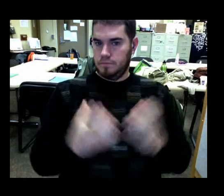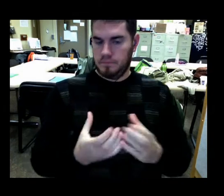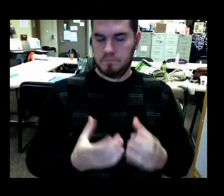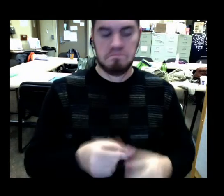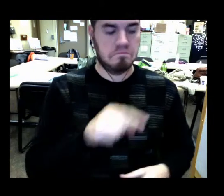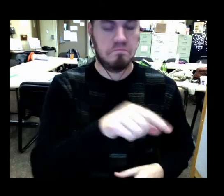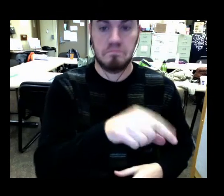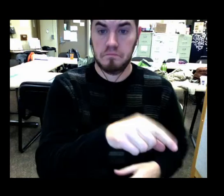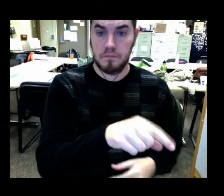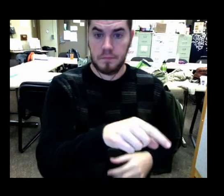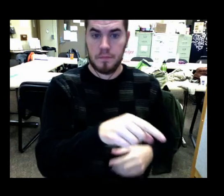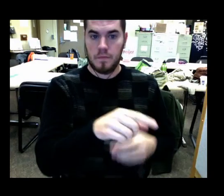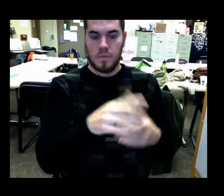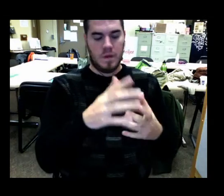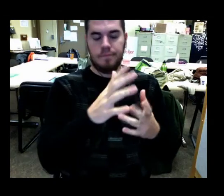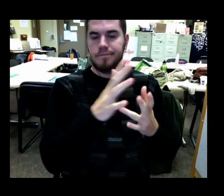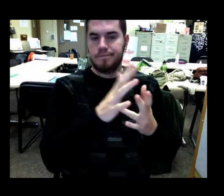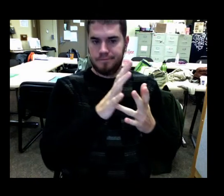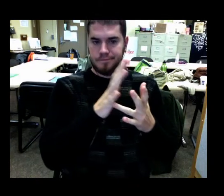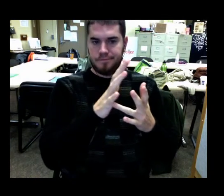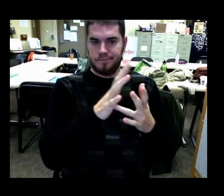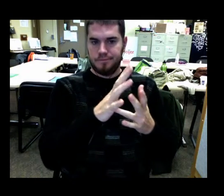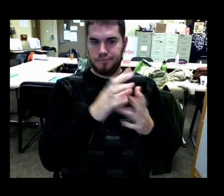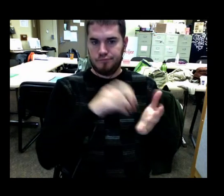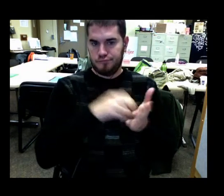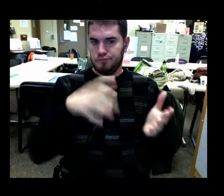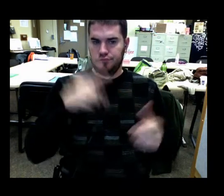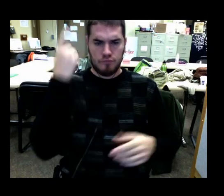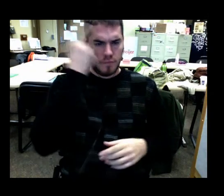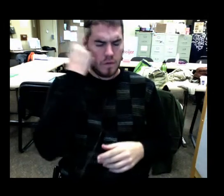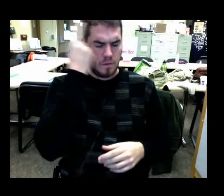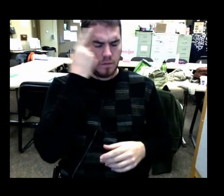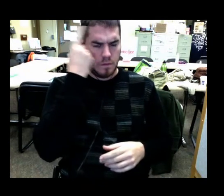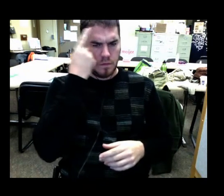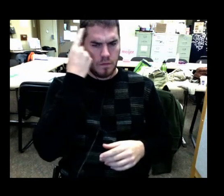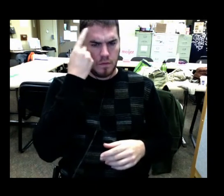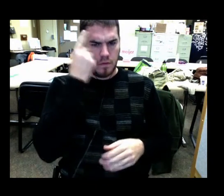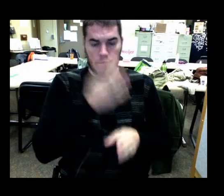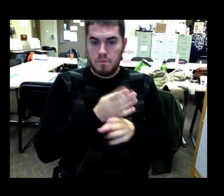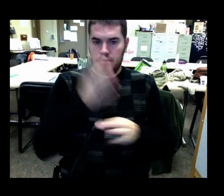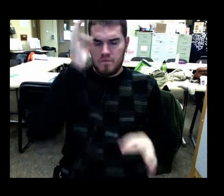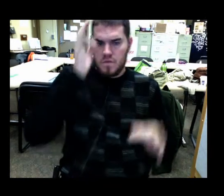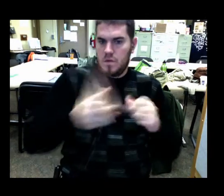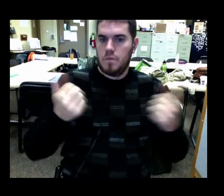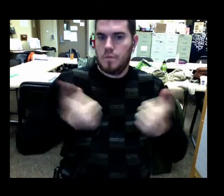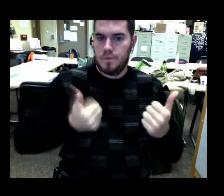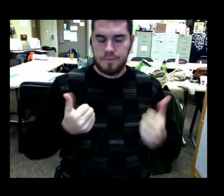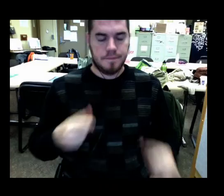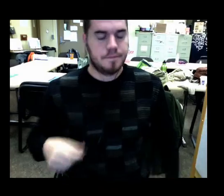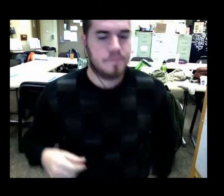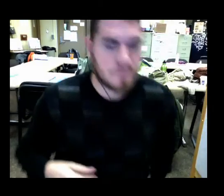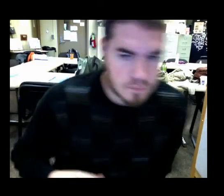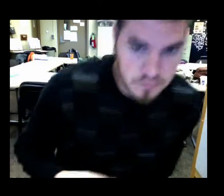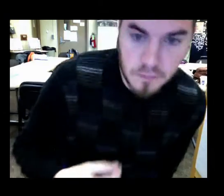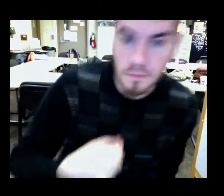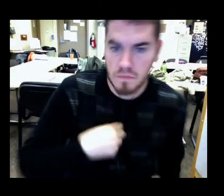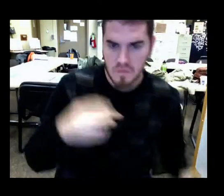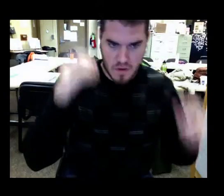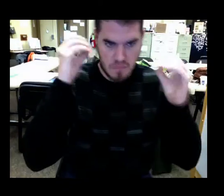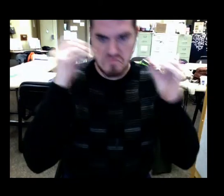deciding on a major for their academic career. And I'm teaching a similar class, a reading class, but the needs